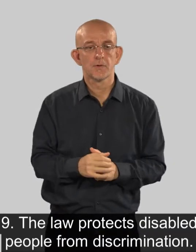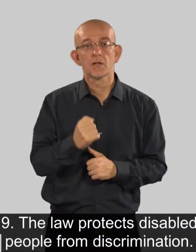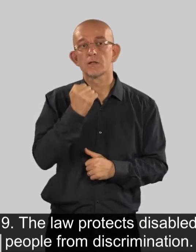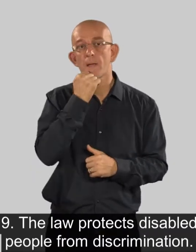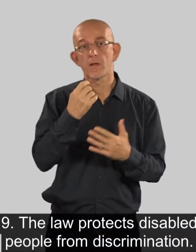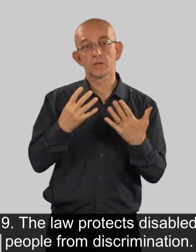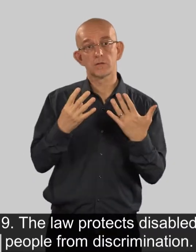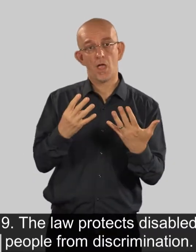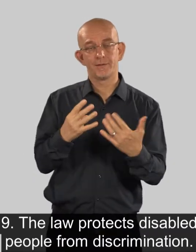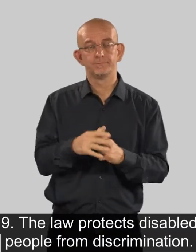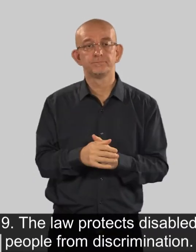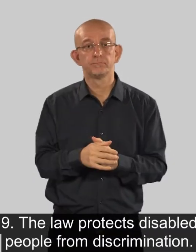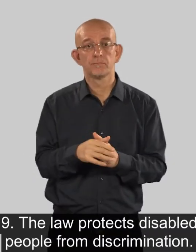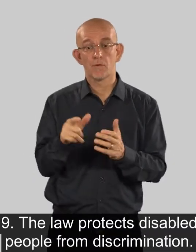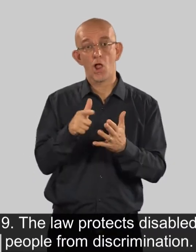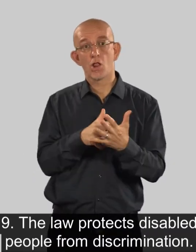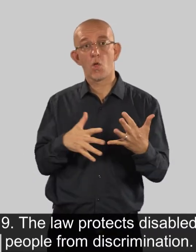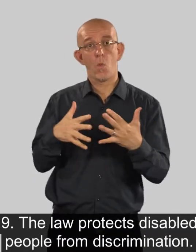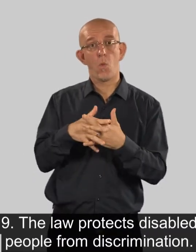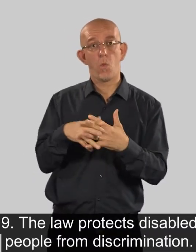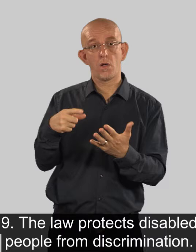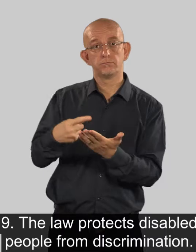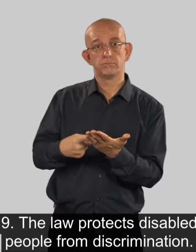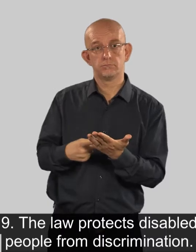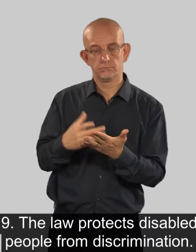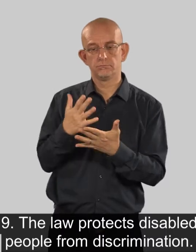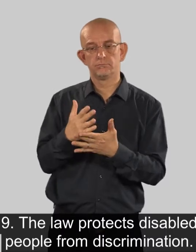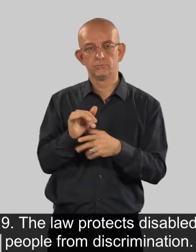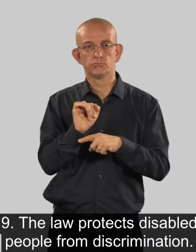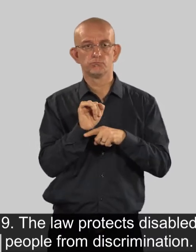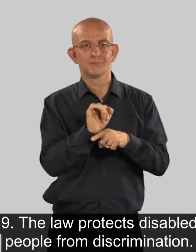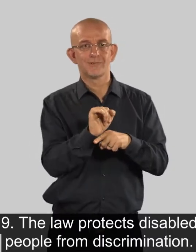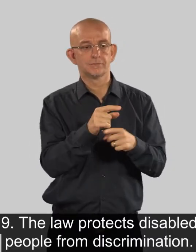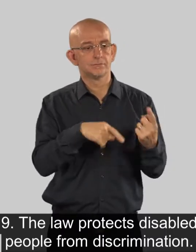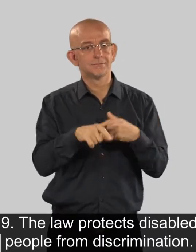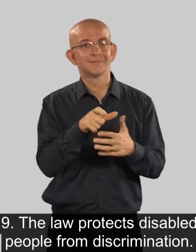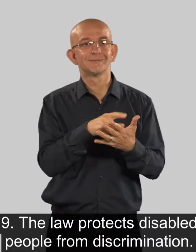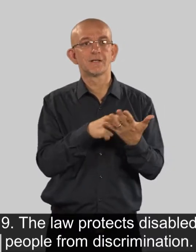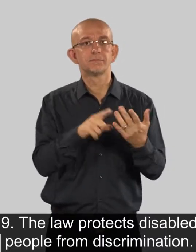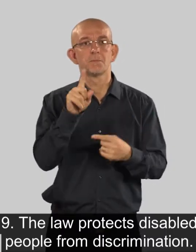9. The law protects disabled people from discrimination.